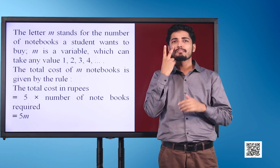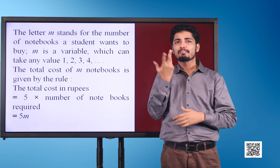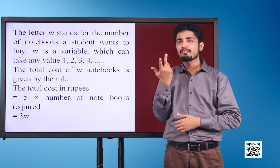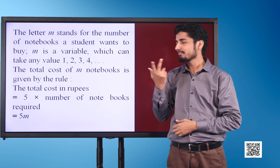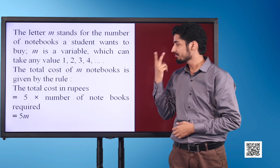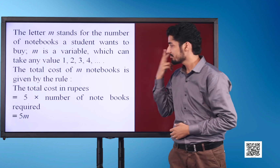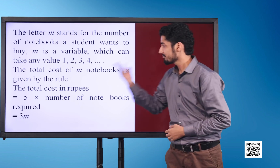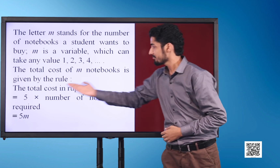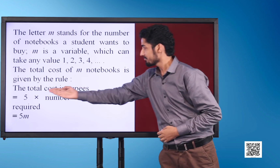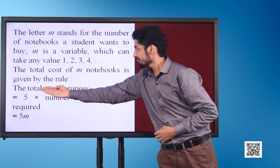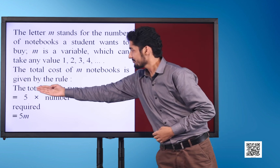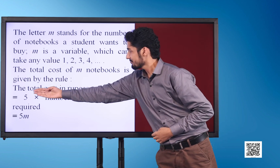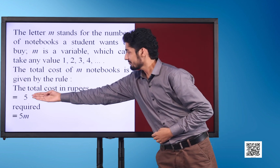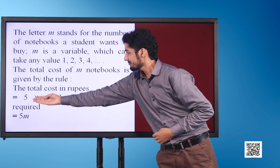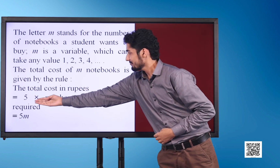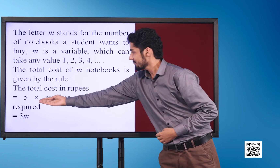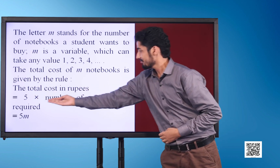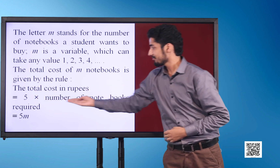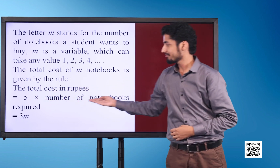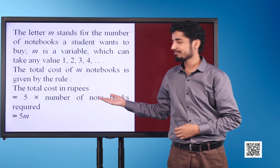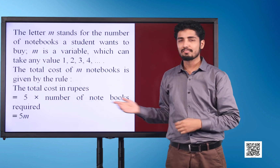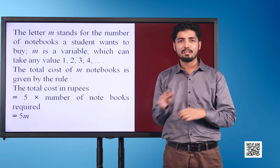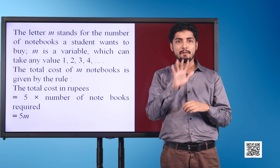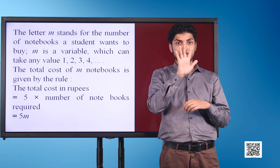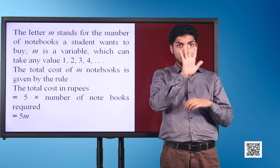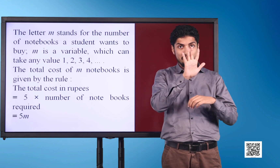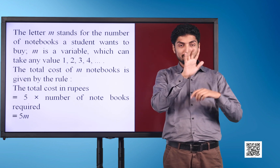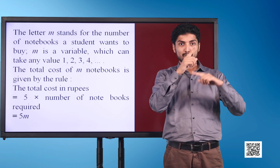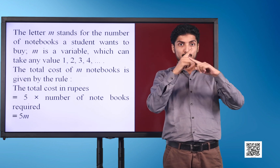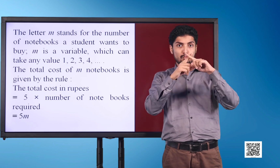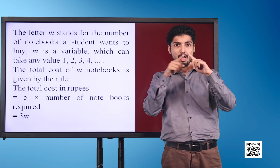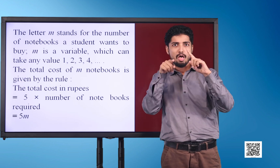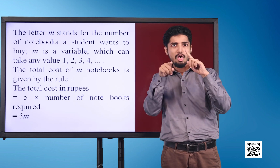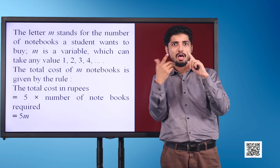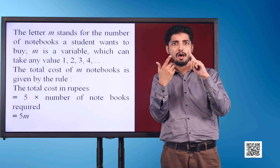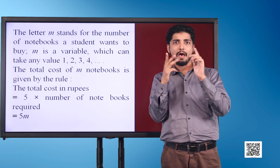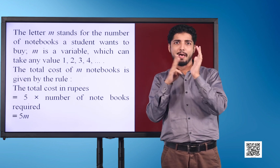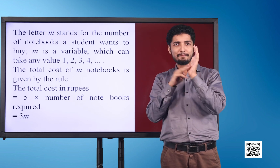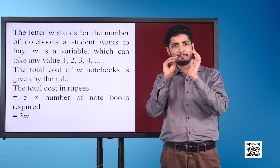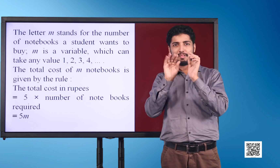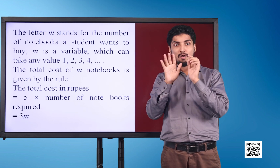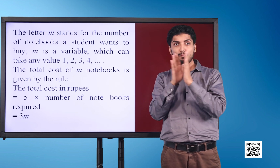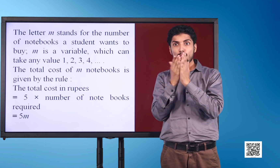to 5 multiplied by number of notebooks required, which is equal to 5m.